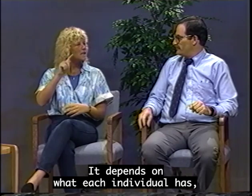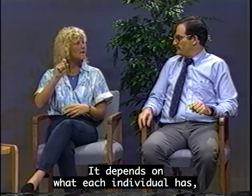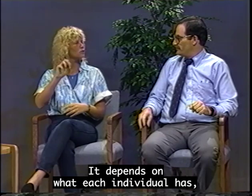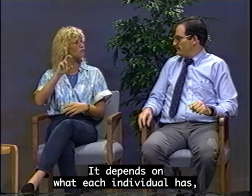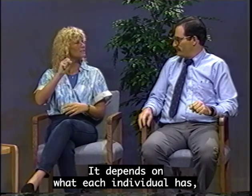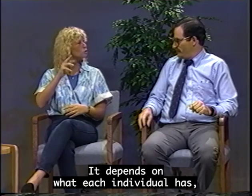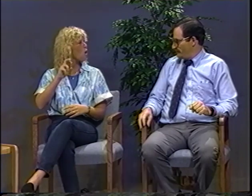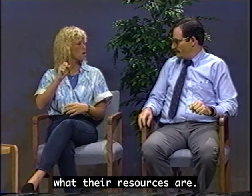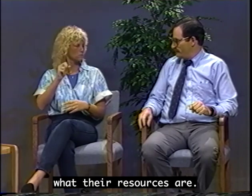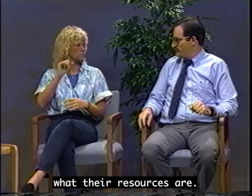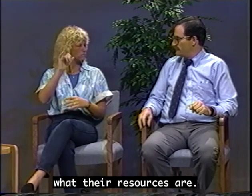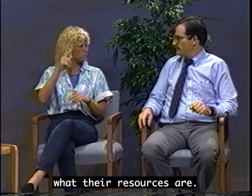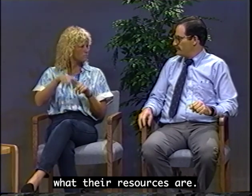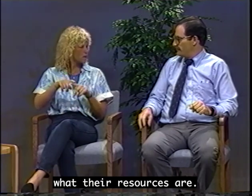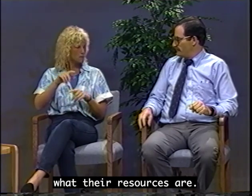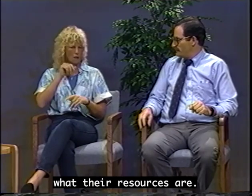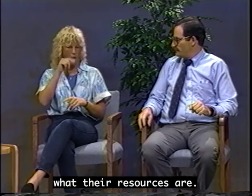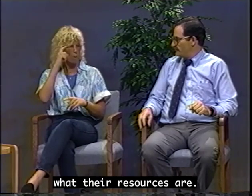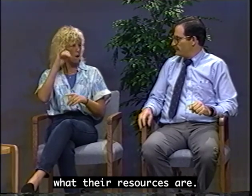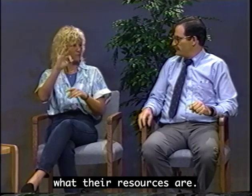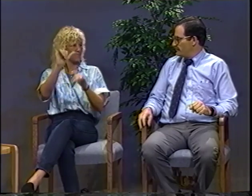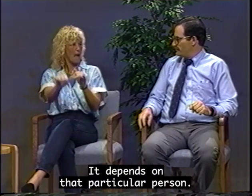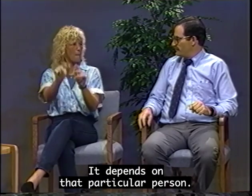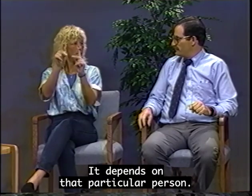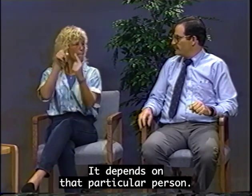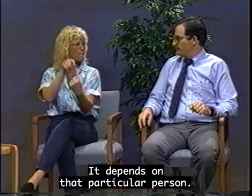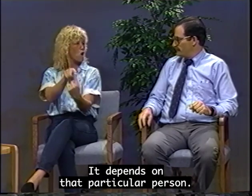depends on what each individual has, what their resources are.